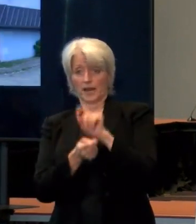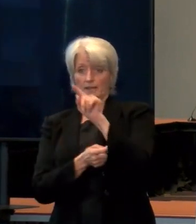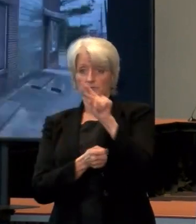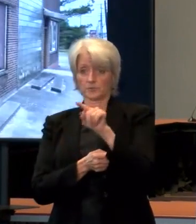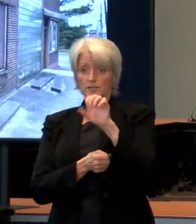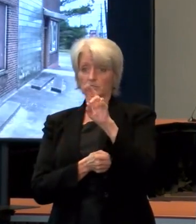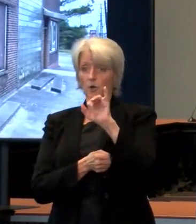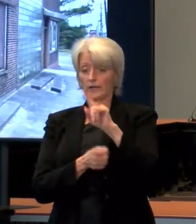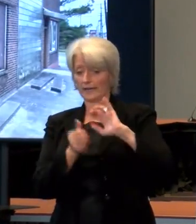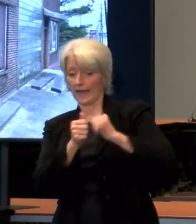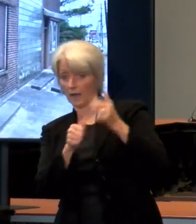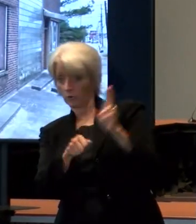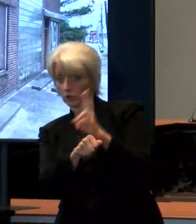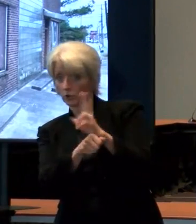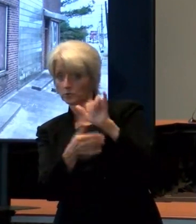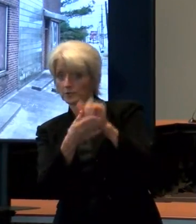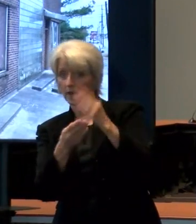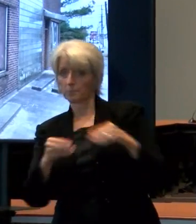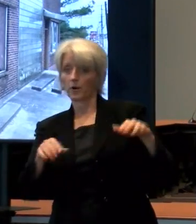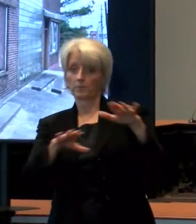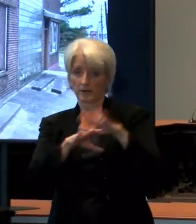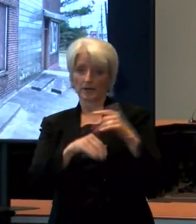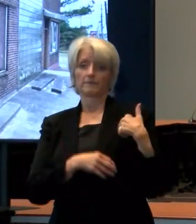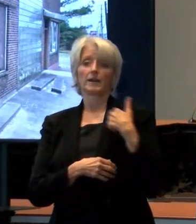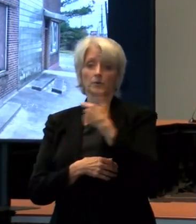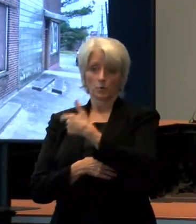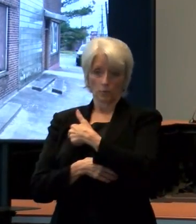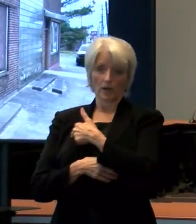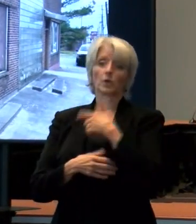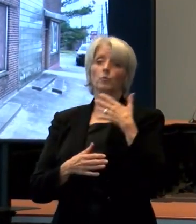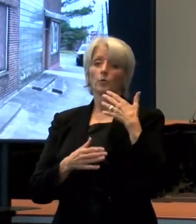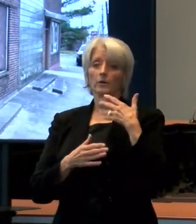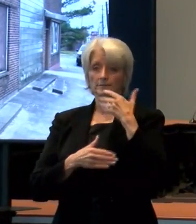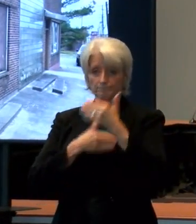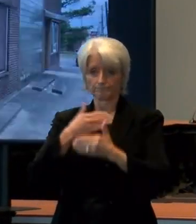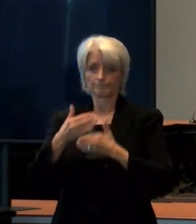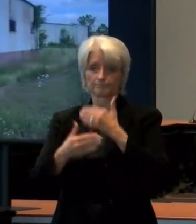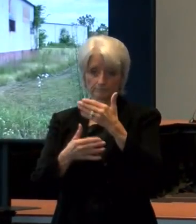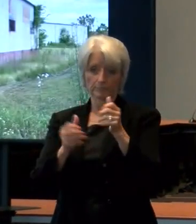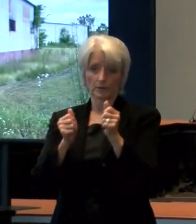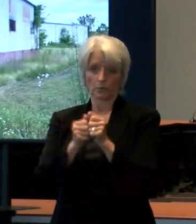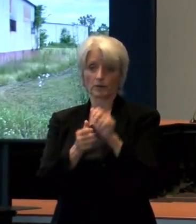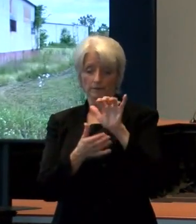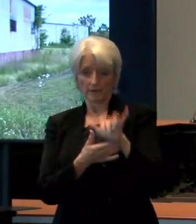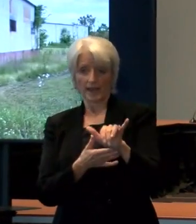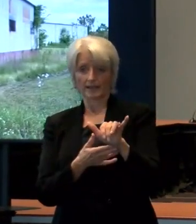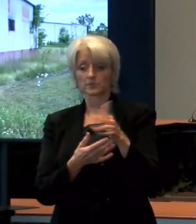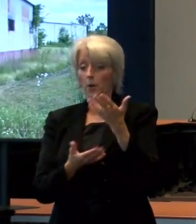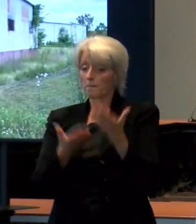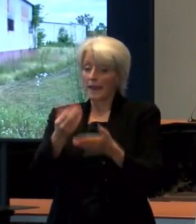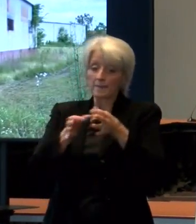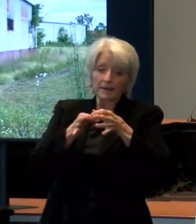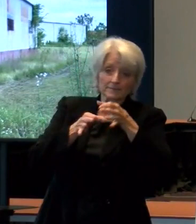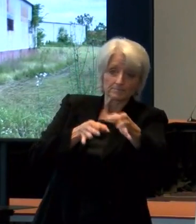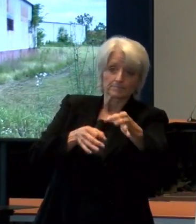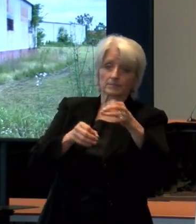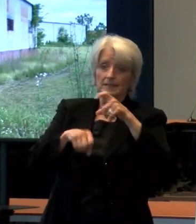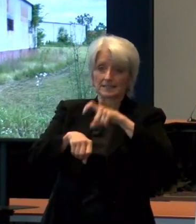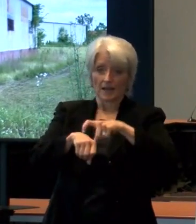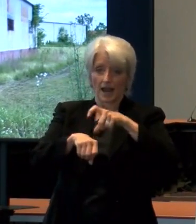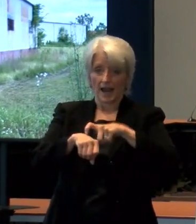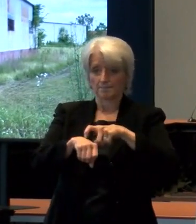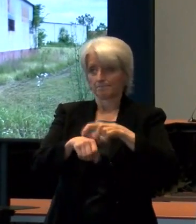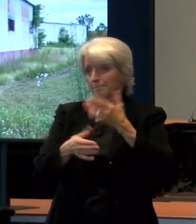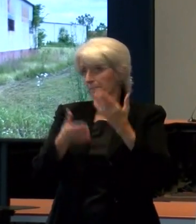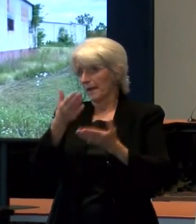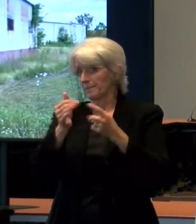use of the property, in which we would go through the procedure for that through the board, which that may extend that time frame more to about the 4